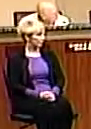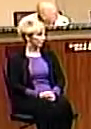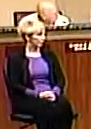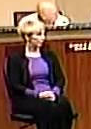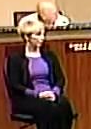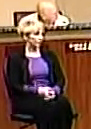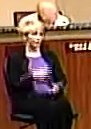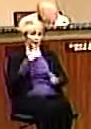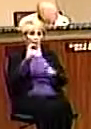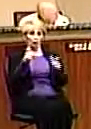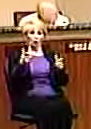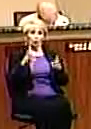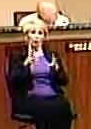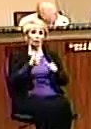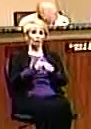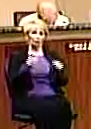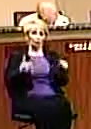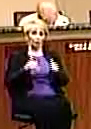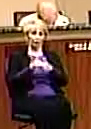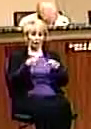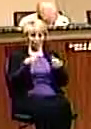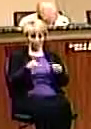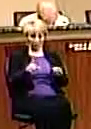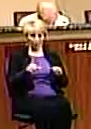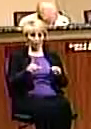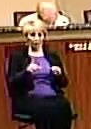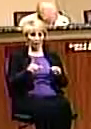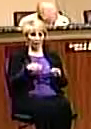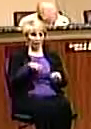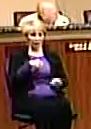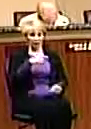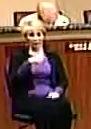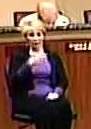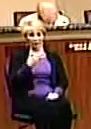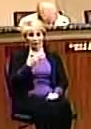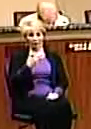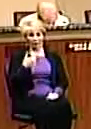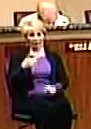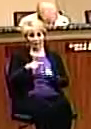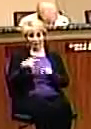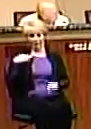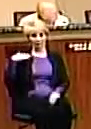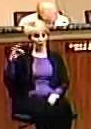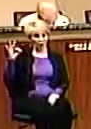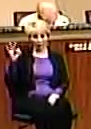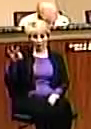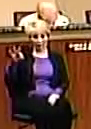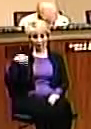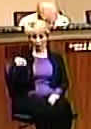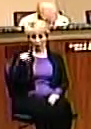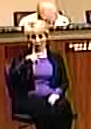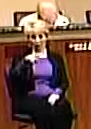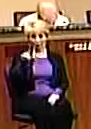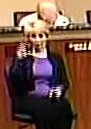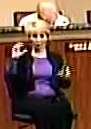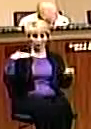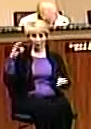The big way to avoid the deposit, I'm preaching to the choir. Y'all are the choir.